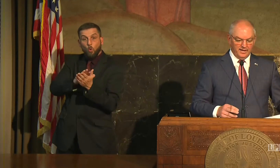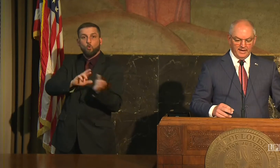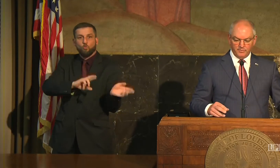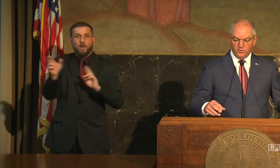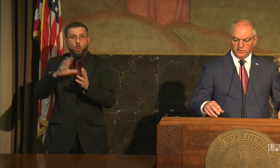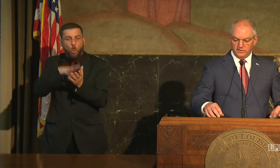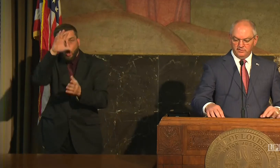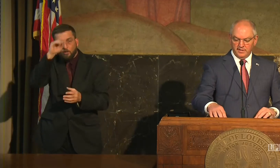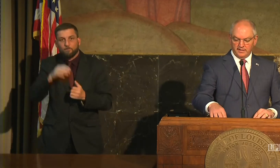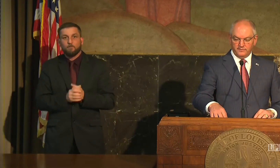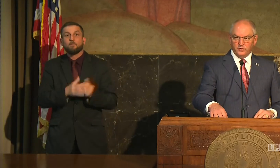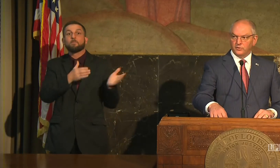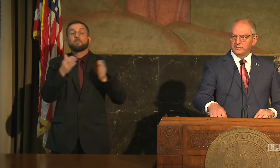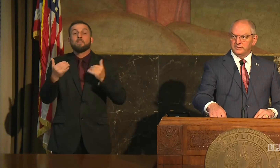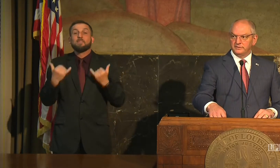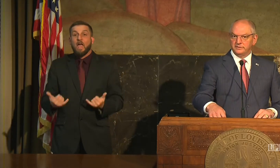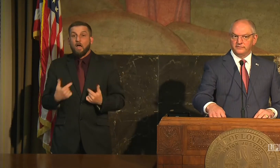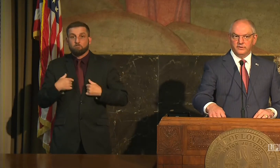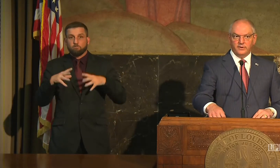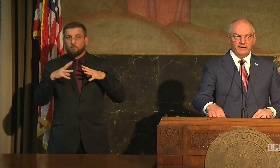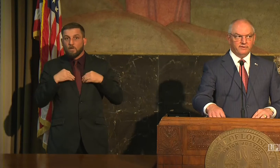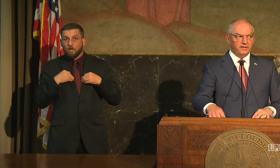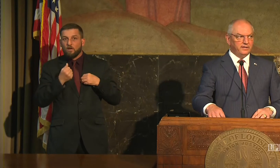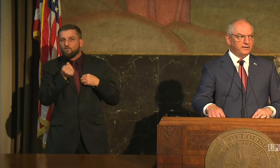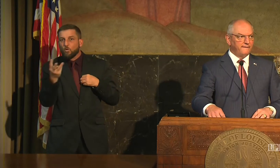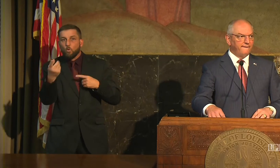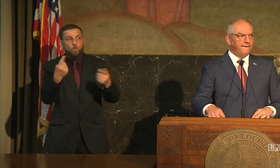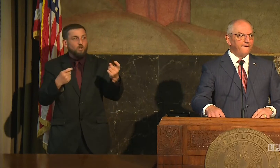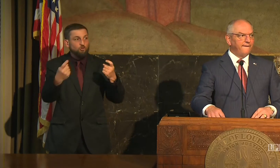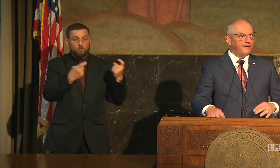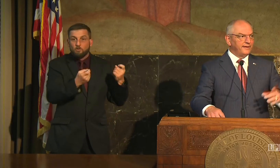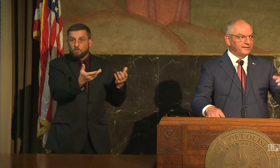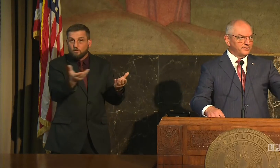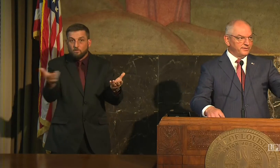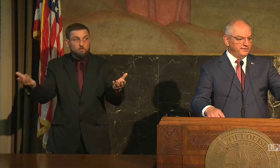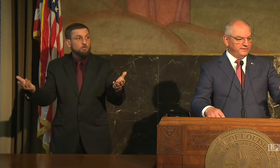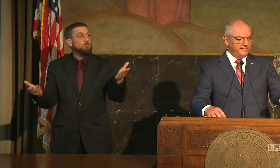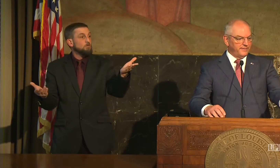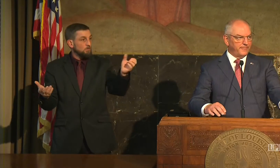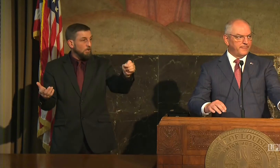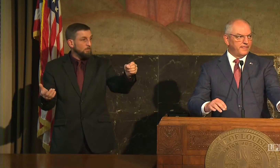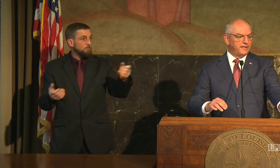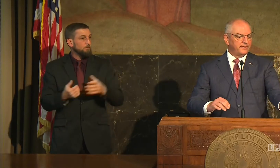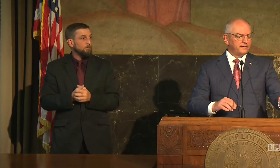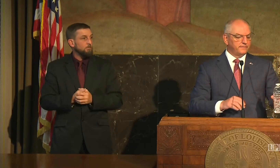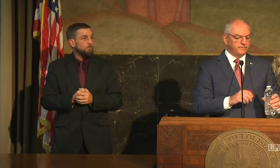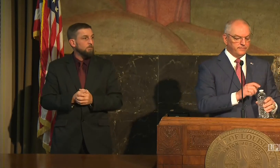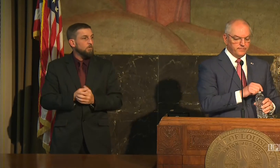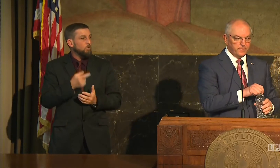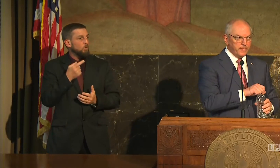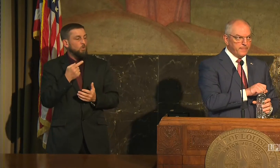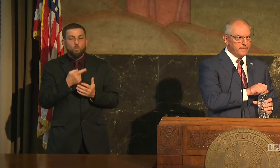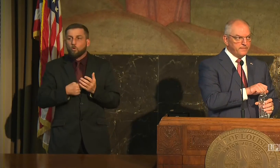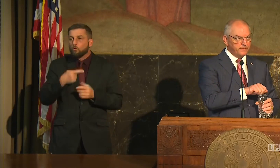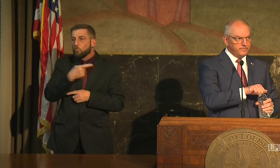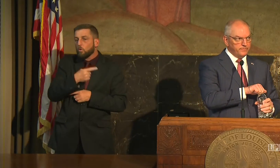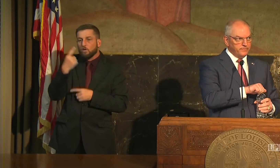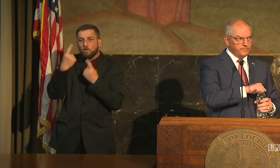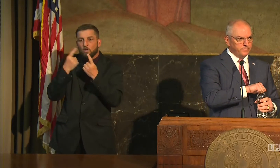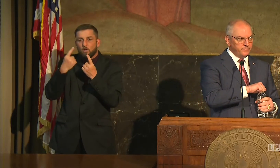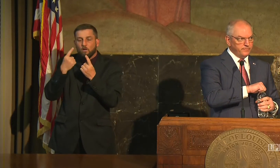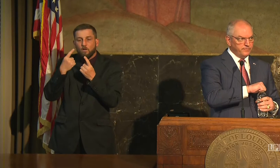time, I'm going to take a few questions if you have any. Yes, sir. What do you make of the proposal